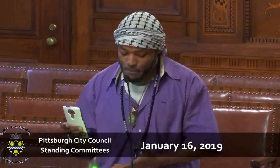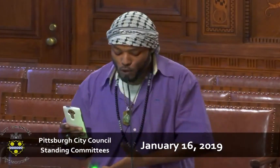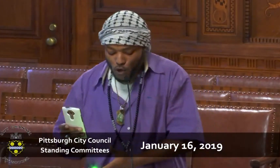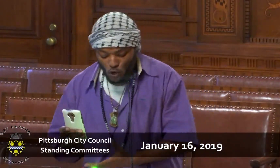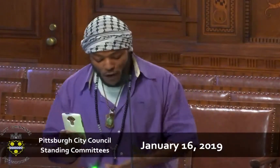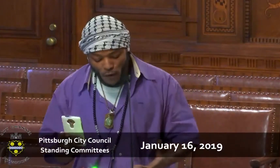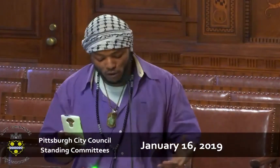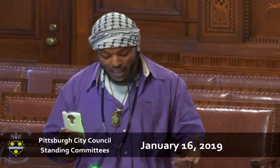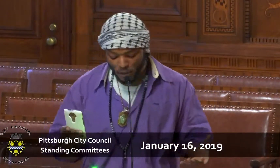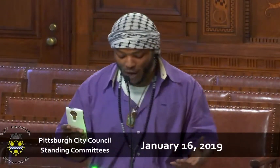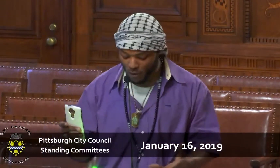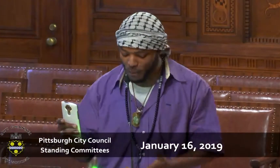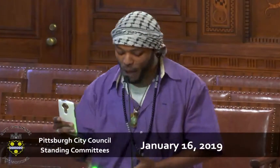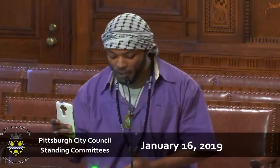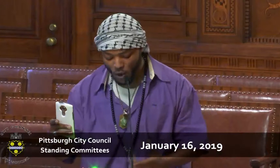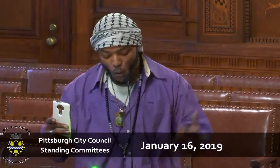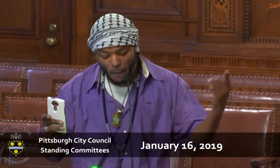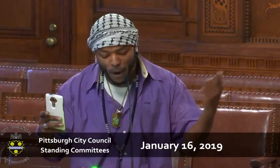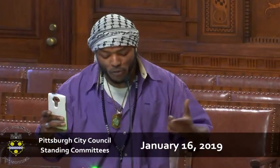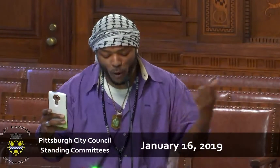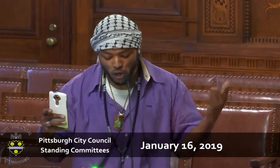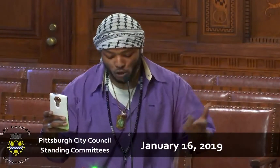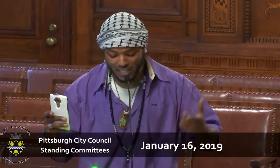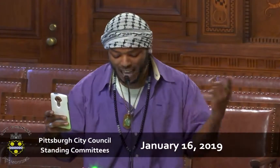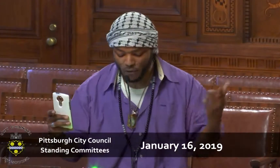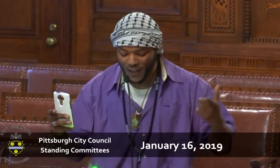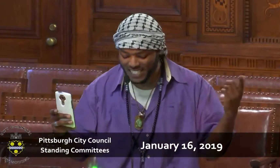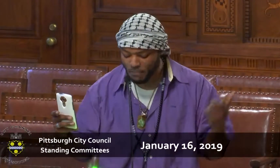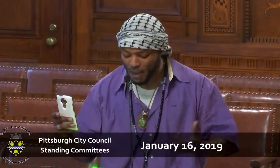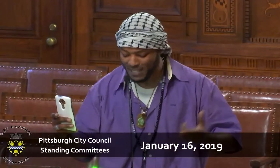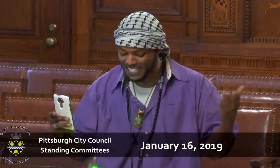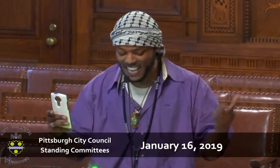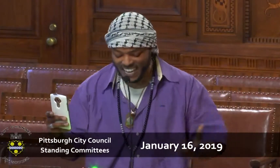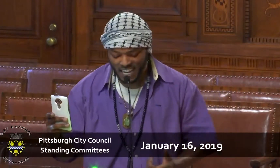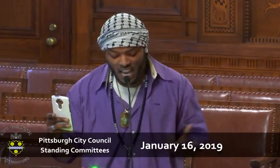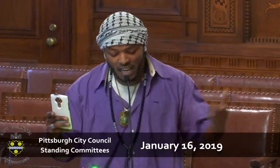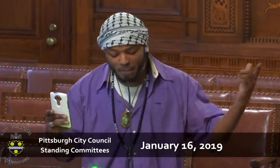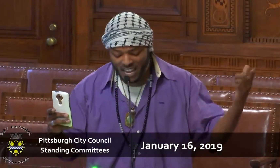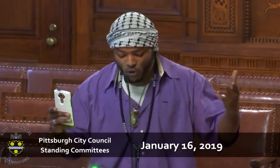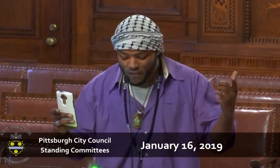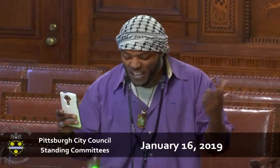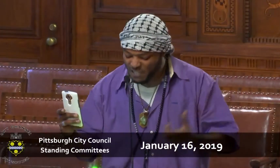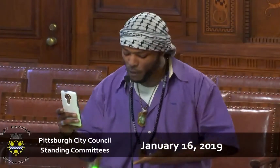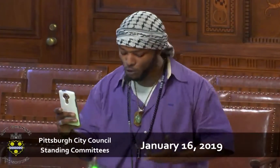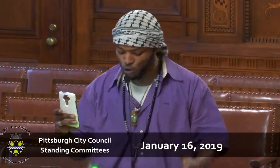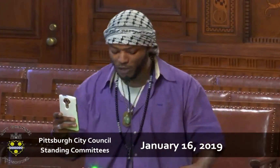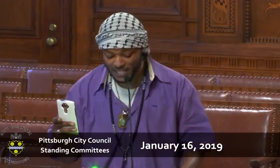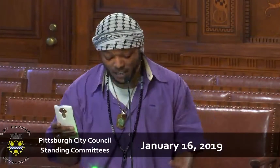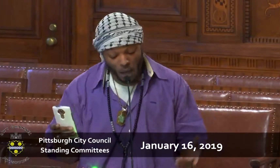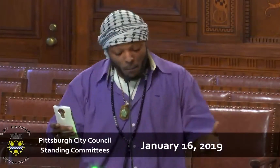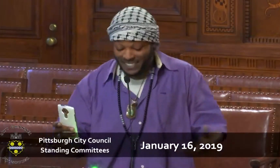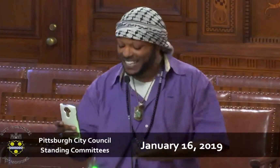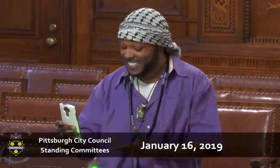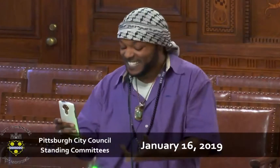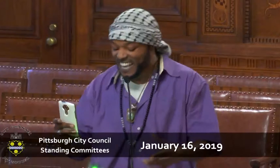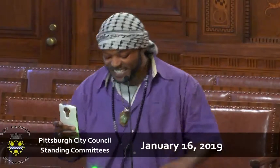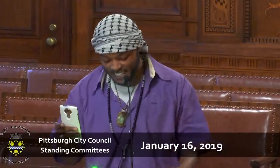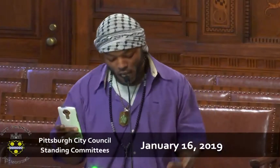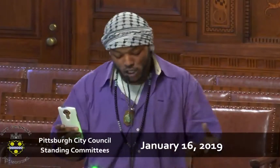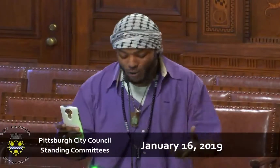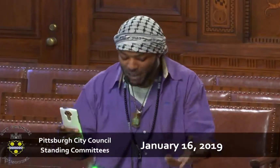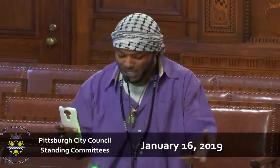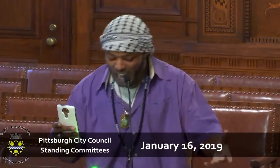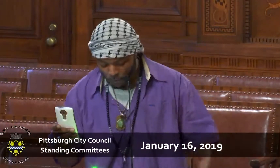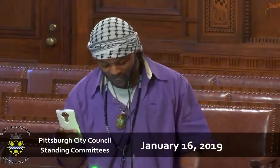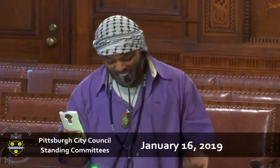Bah and moo, vote Democrat or Republic, when both parties are sacrificing babies to Satan, committing grievous spiritual treason. But 'tis the